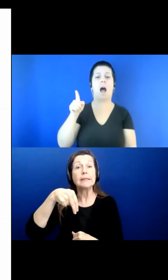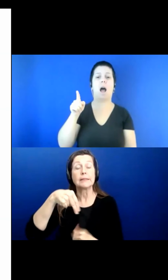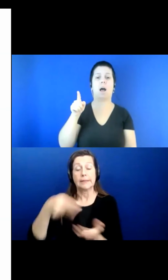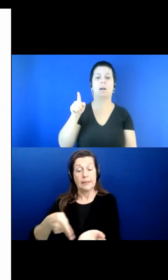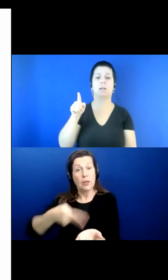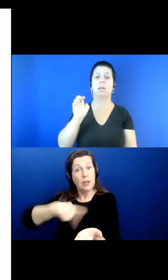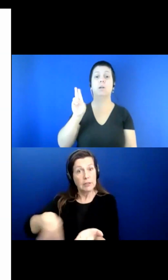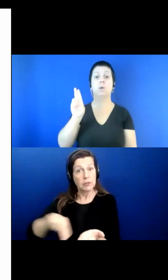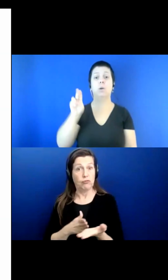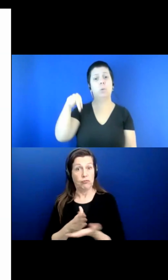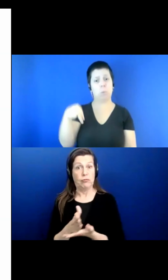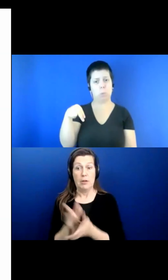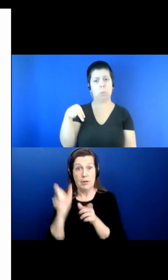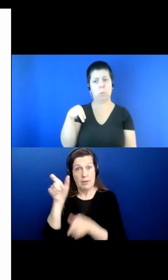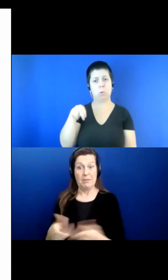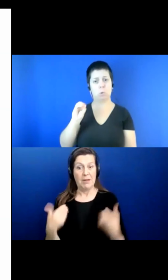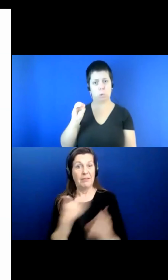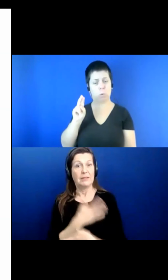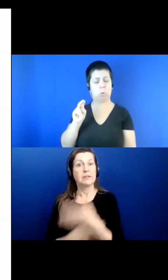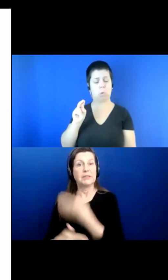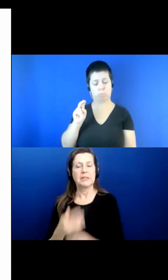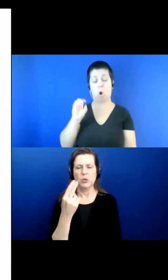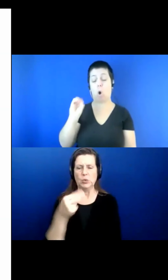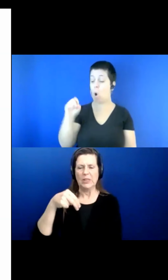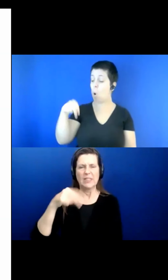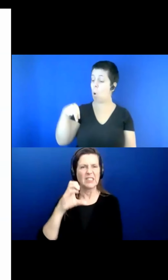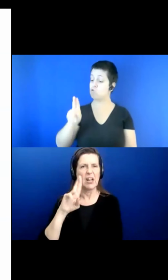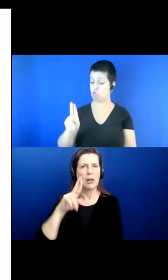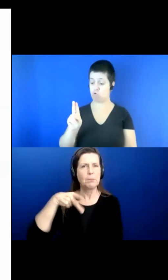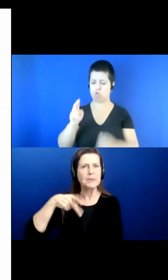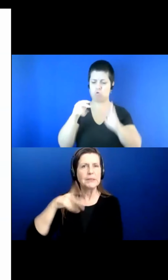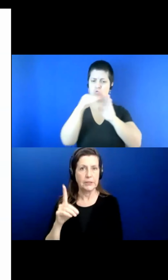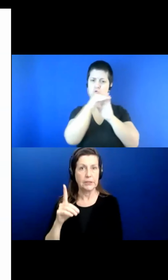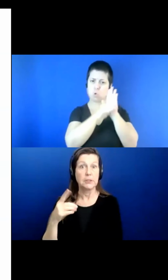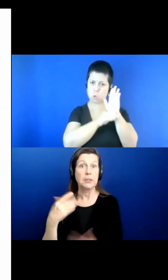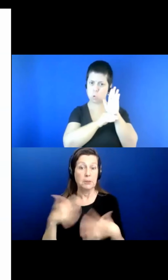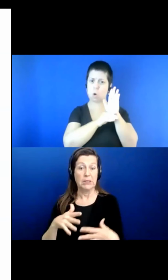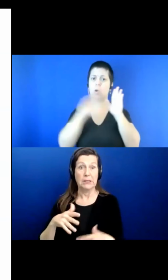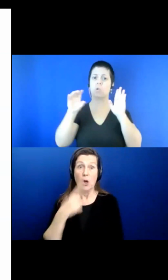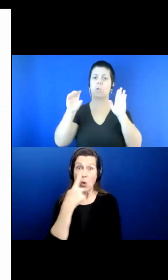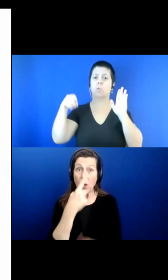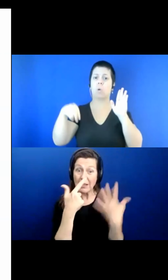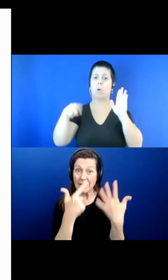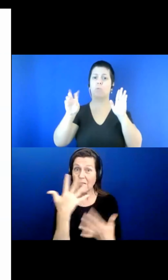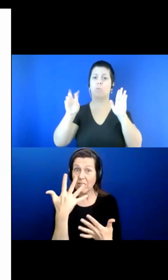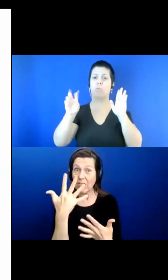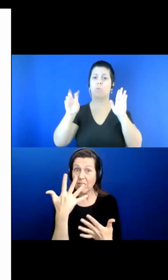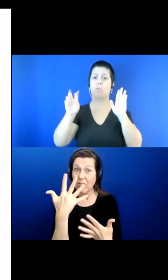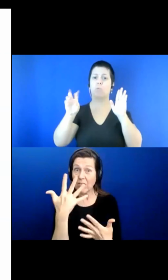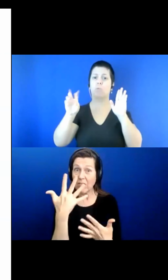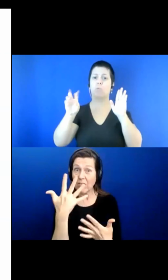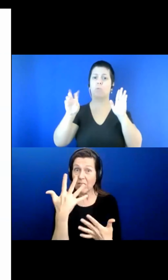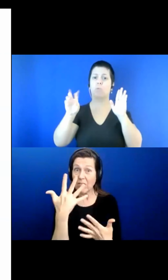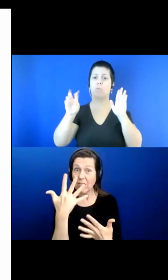of Rights for Persons with Disability, which has now been ratified by countries, has created a human